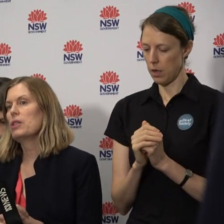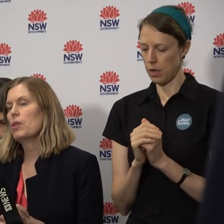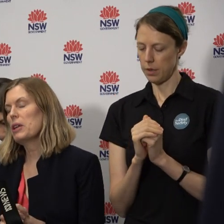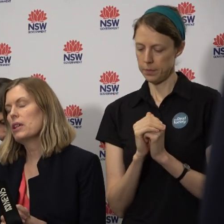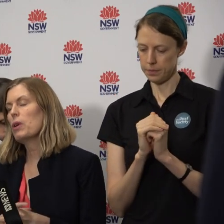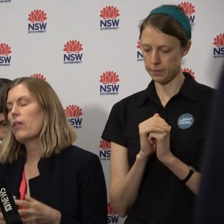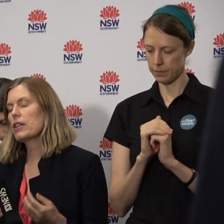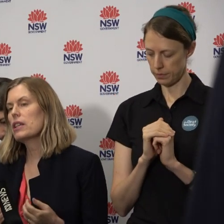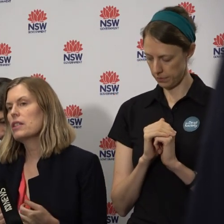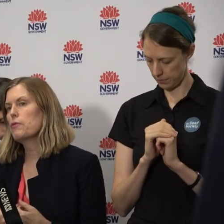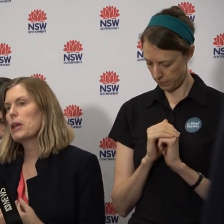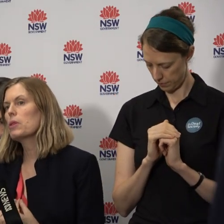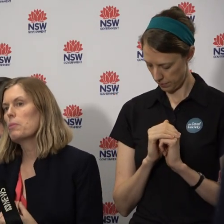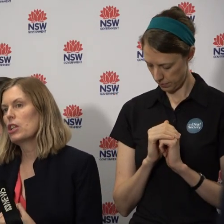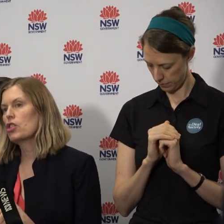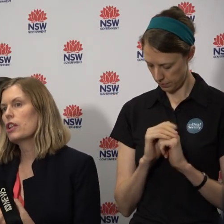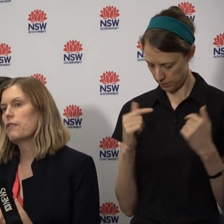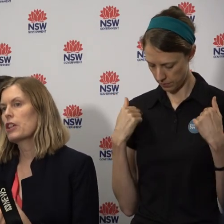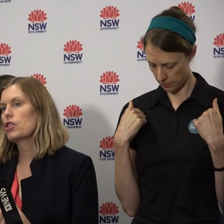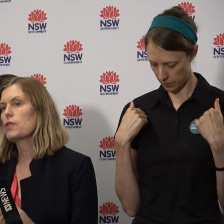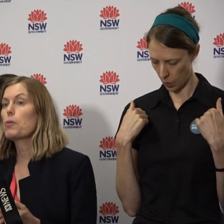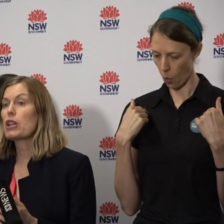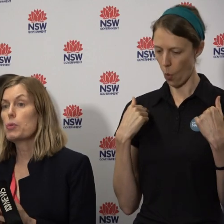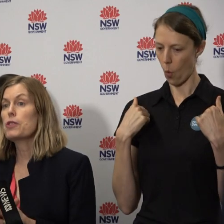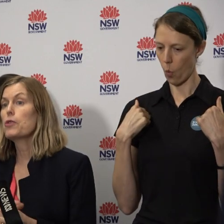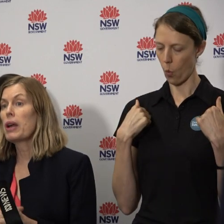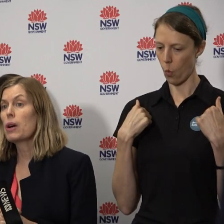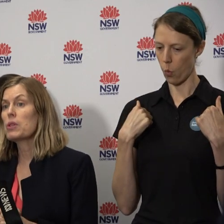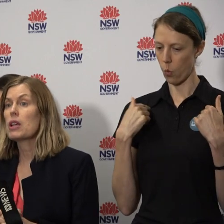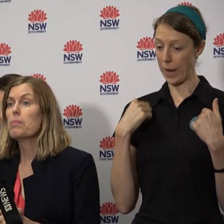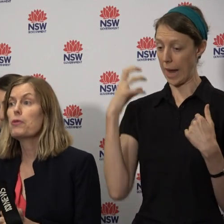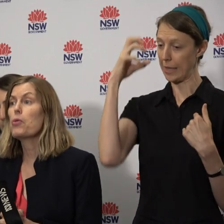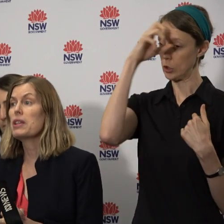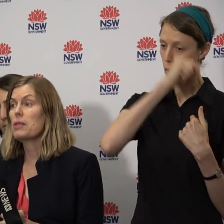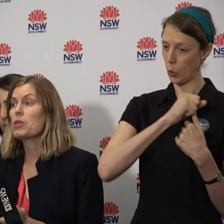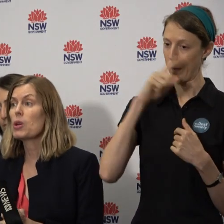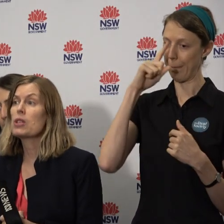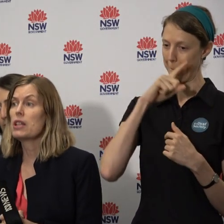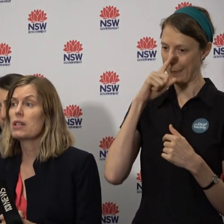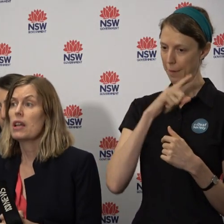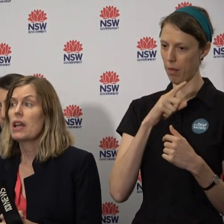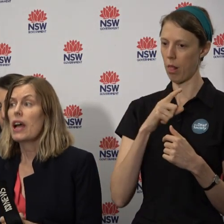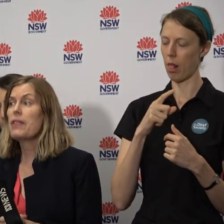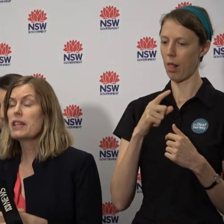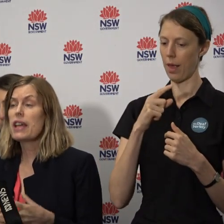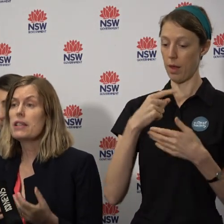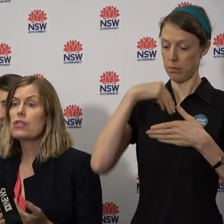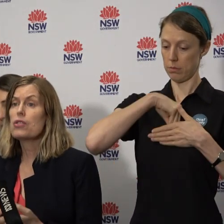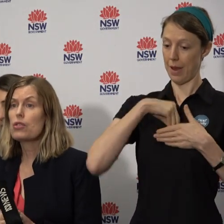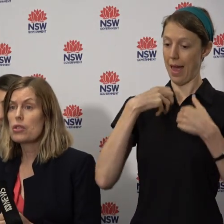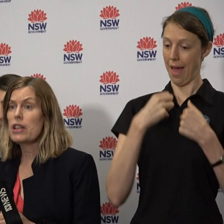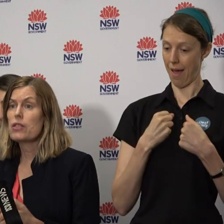are, we are acting as if people are potentially infectious for about 24 hours before their symptom onset. And that